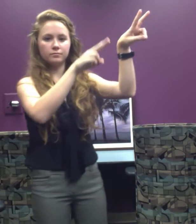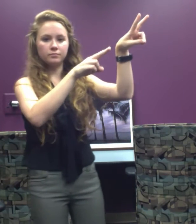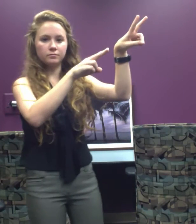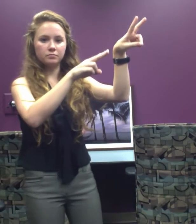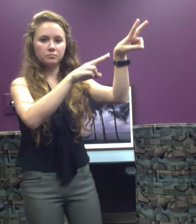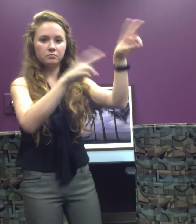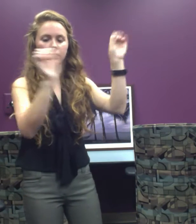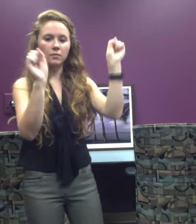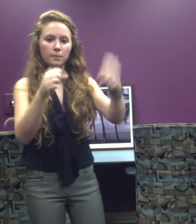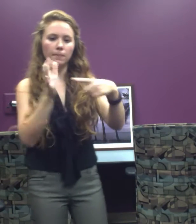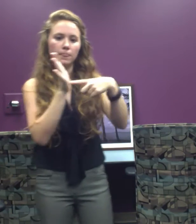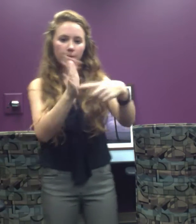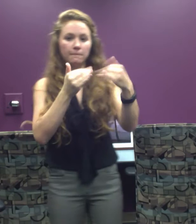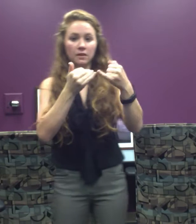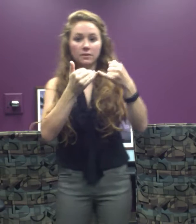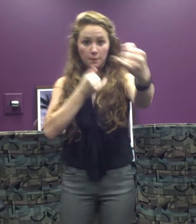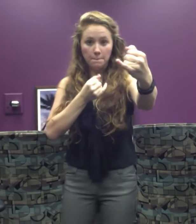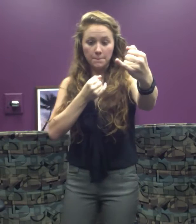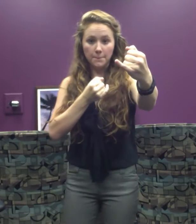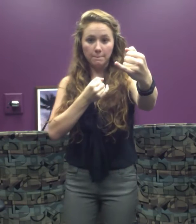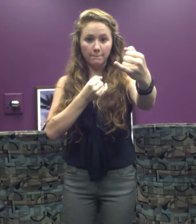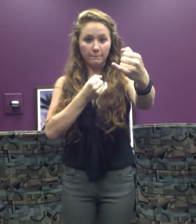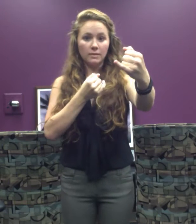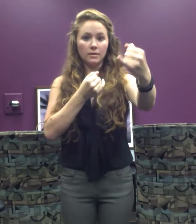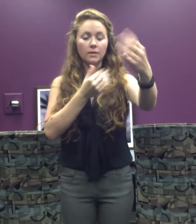depth, and that is by color.